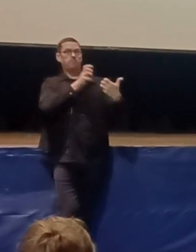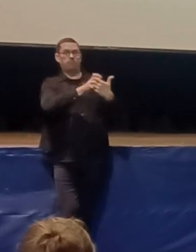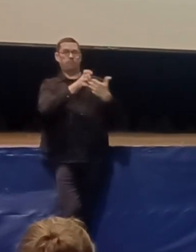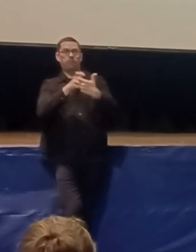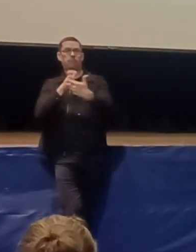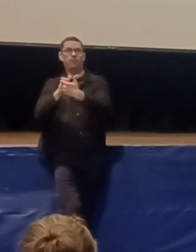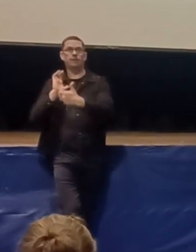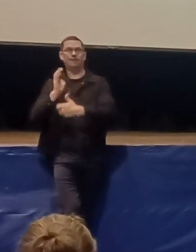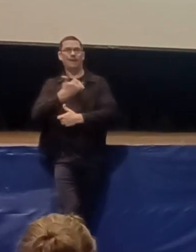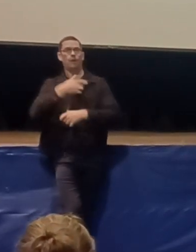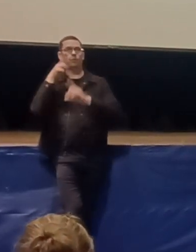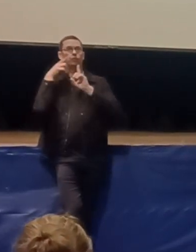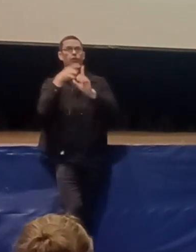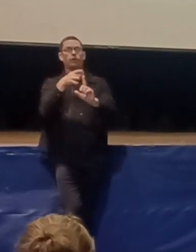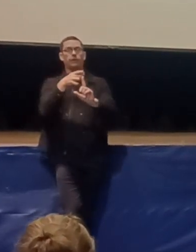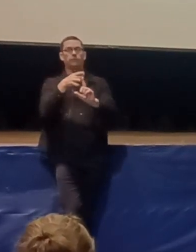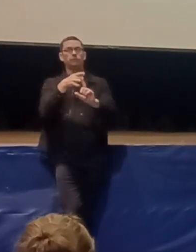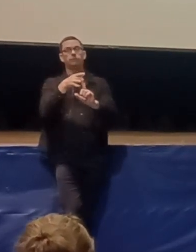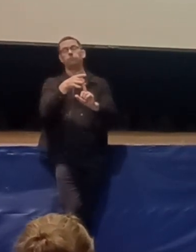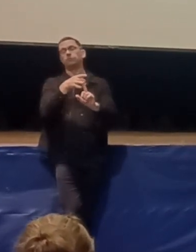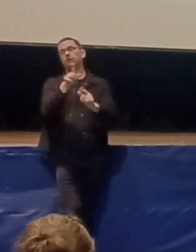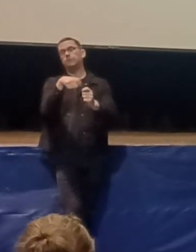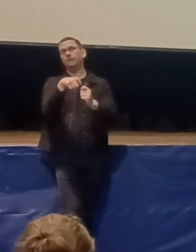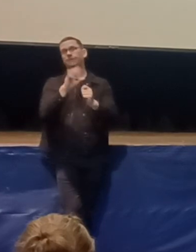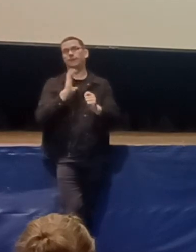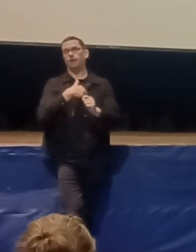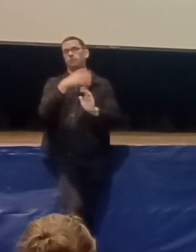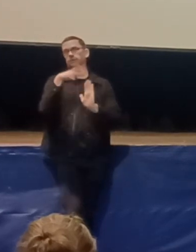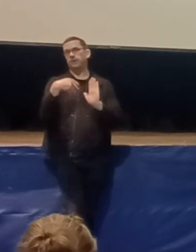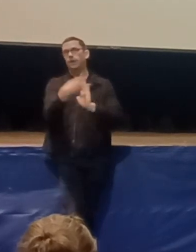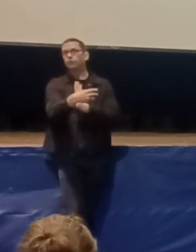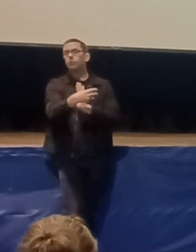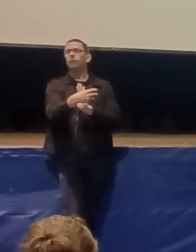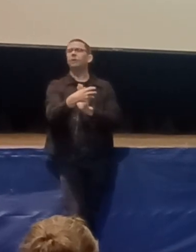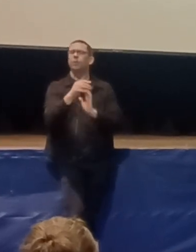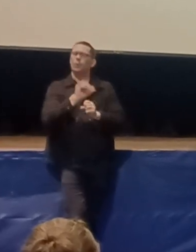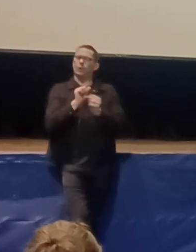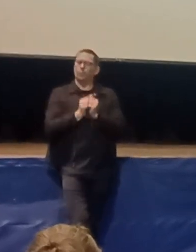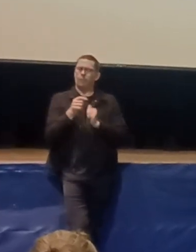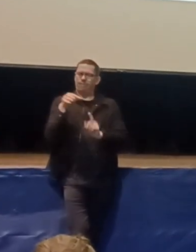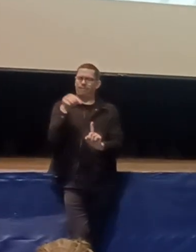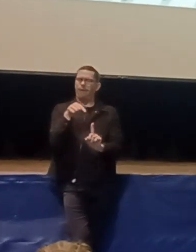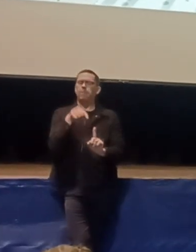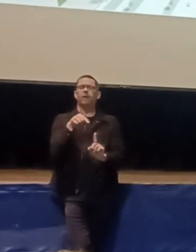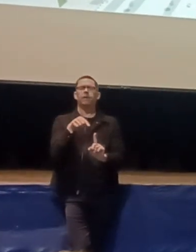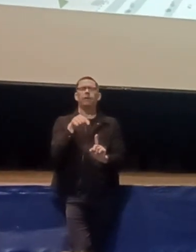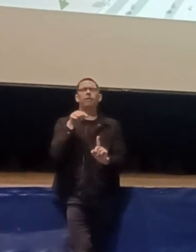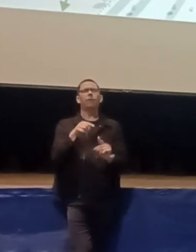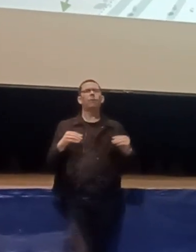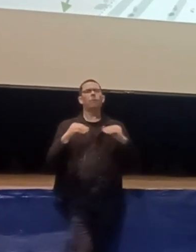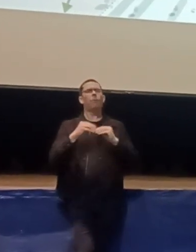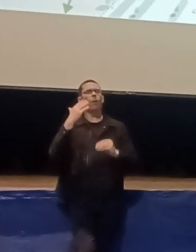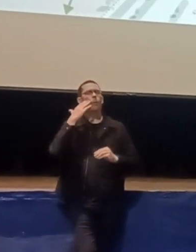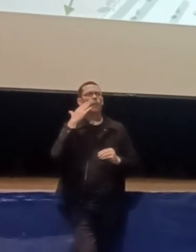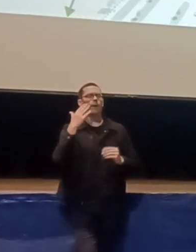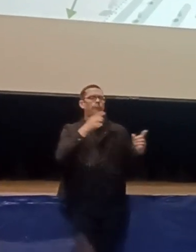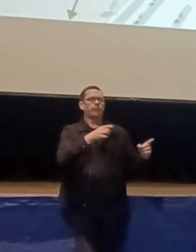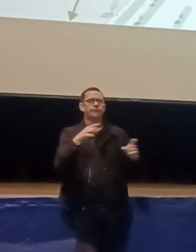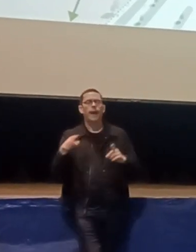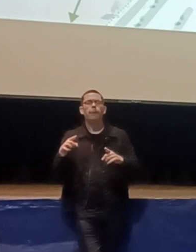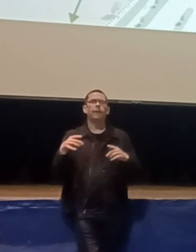and in particular, our scheduled target, working with them because they will be much more aware of what's going on in the marketplace